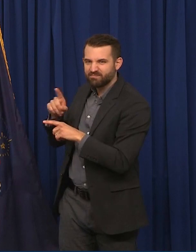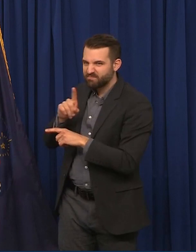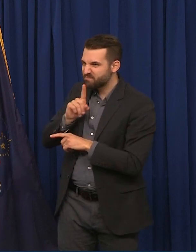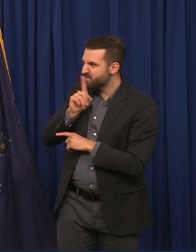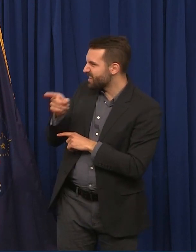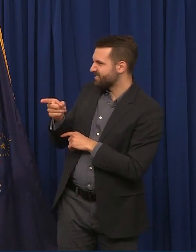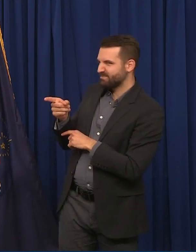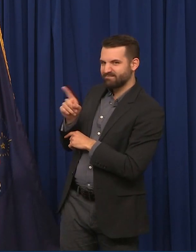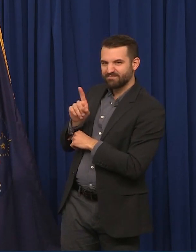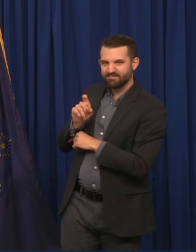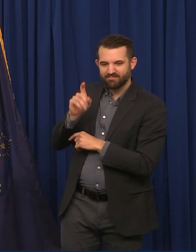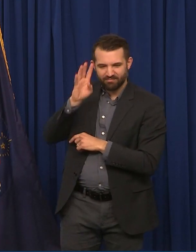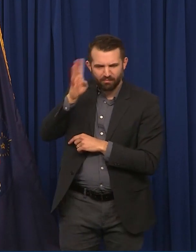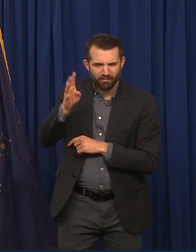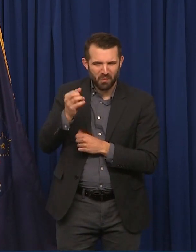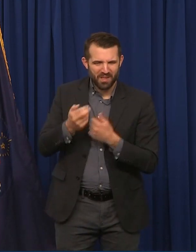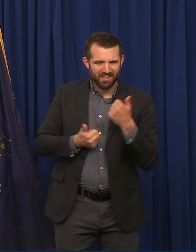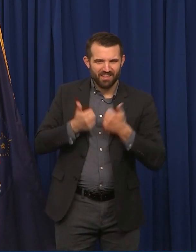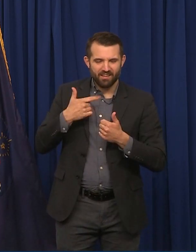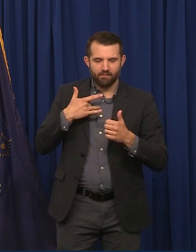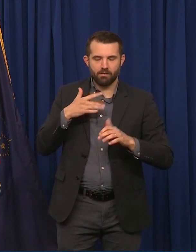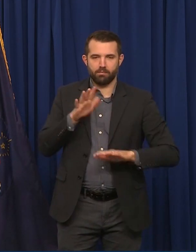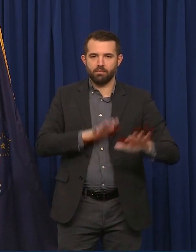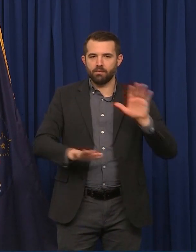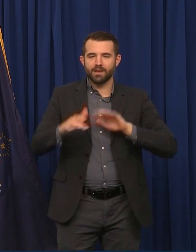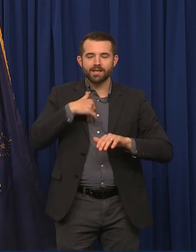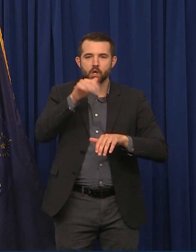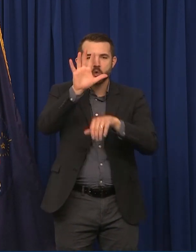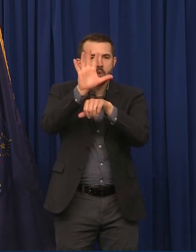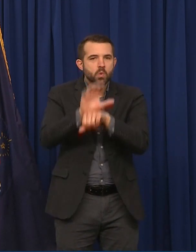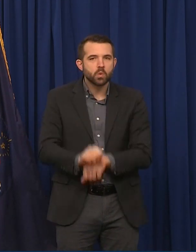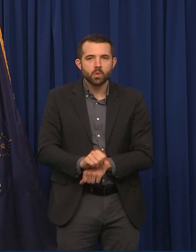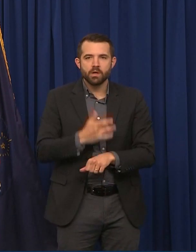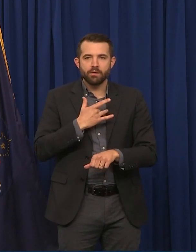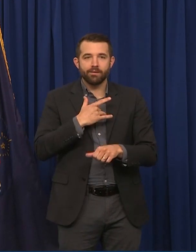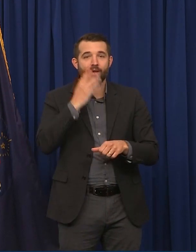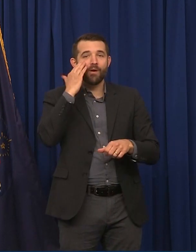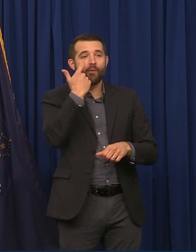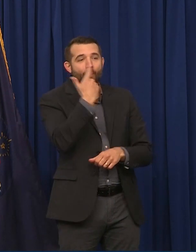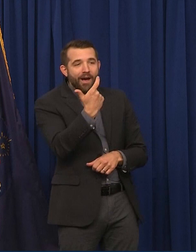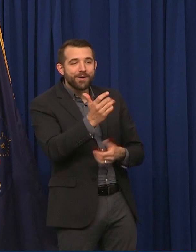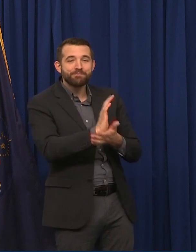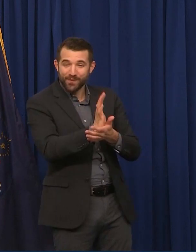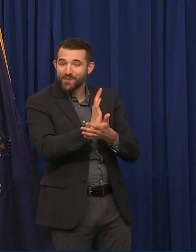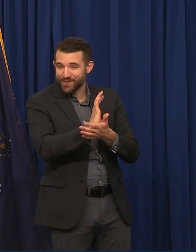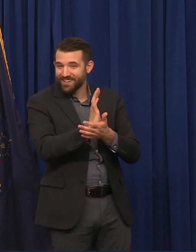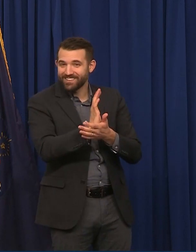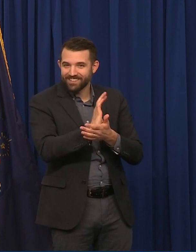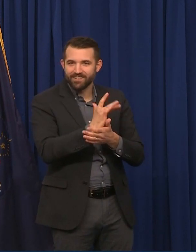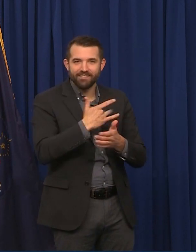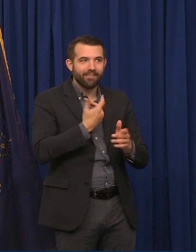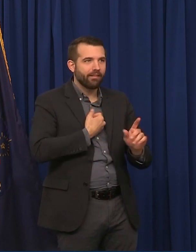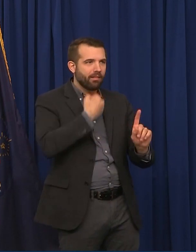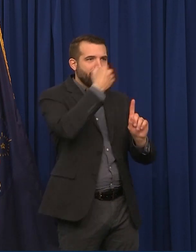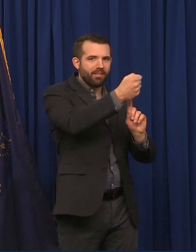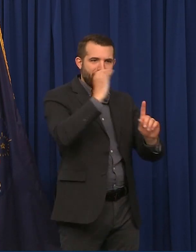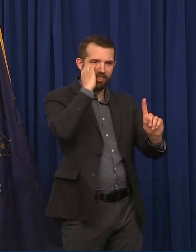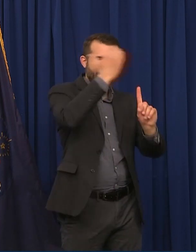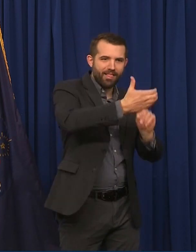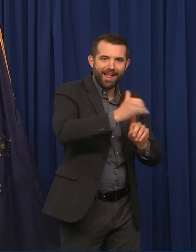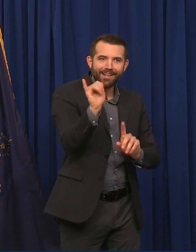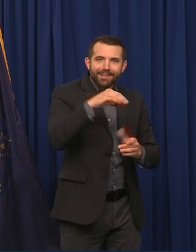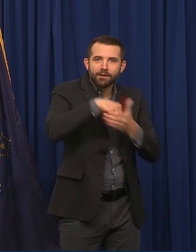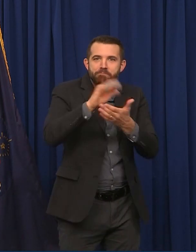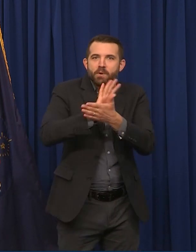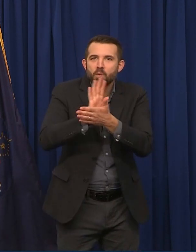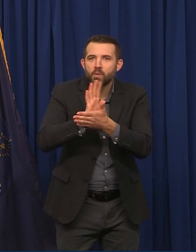It's almost as if we're living in a movie that was written, cast, and directed by our